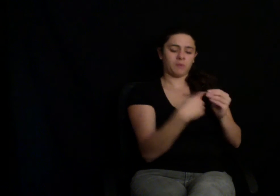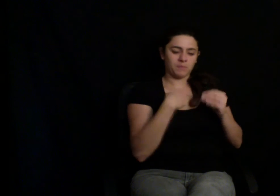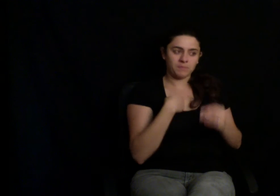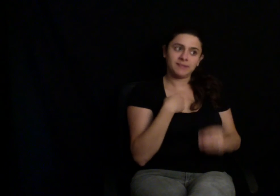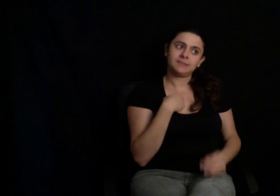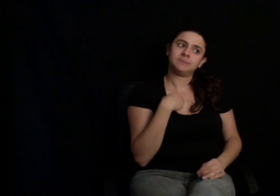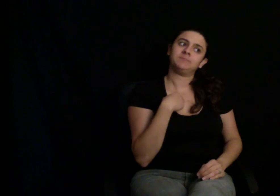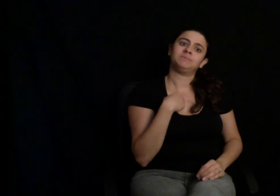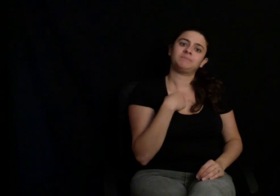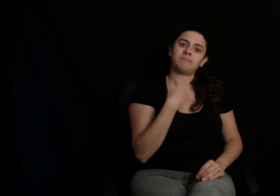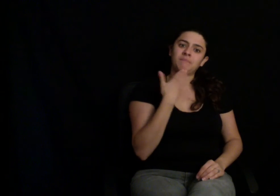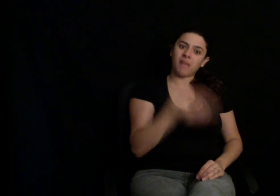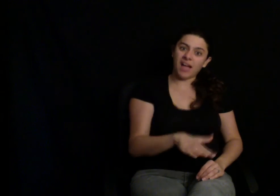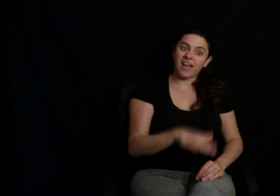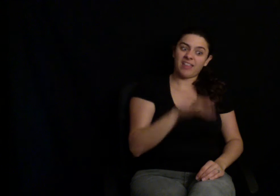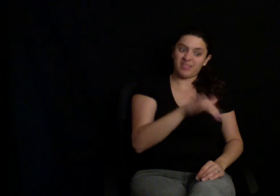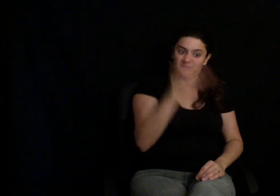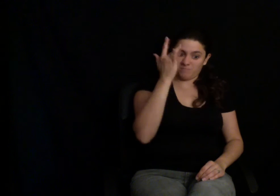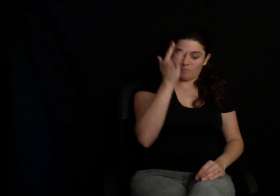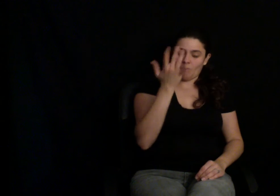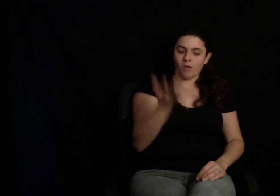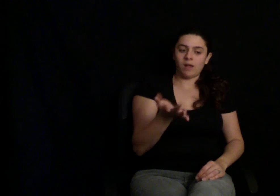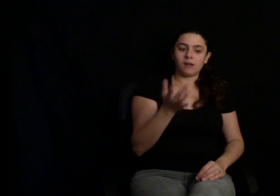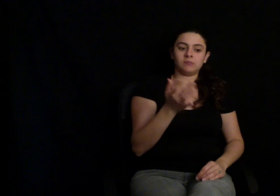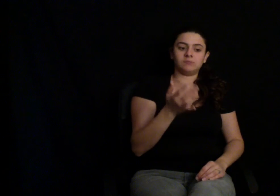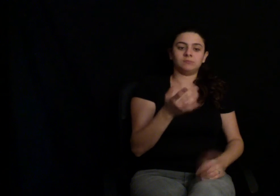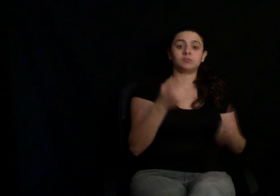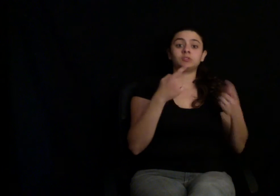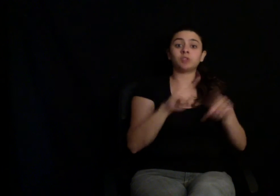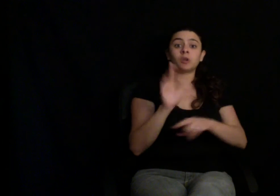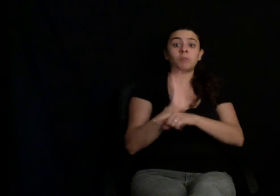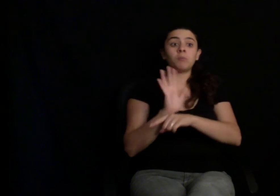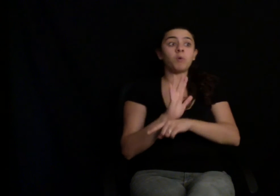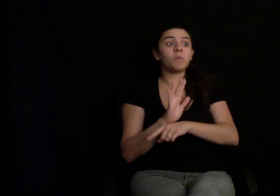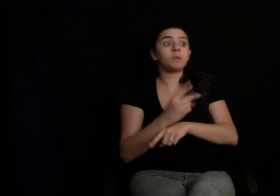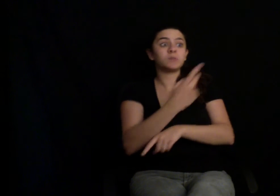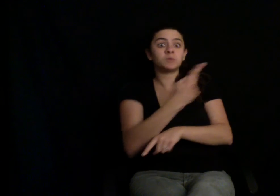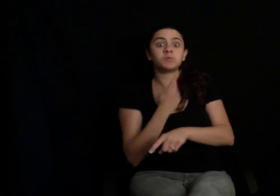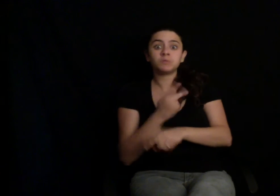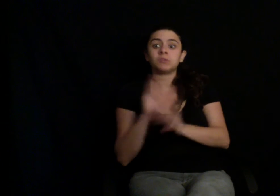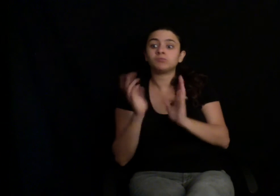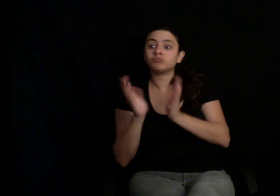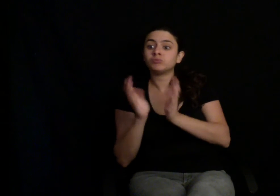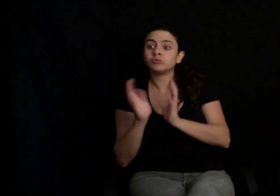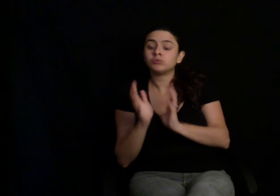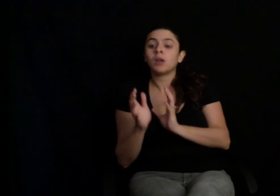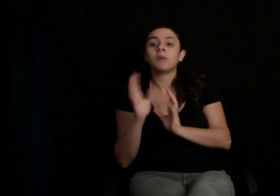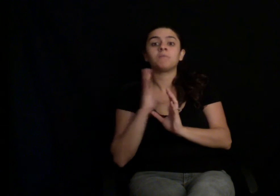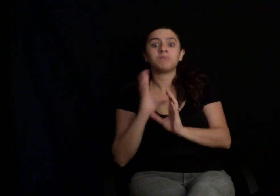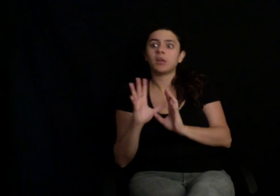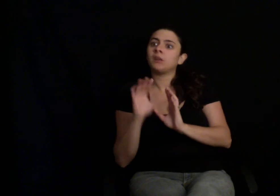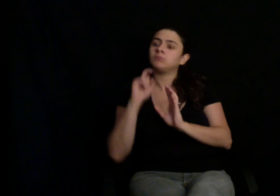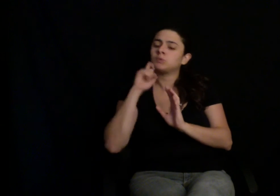like, we talked during the shooting of the movie, and he was really cool then, but during the movie premiere, he kind of just didn't want anything to do with me.